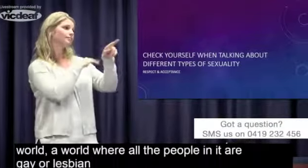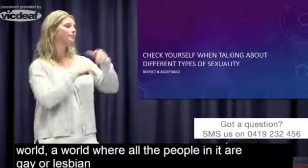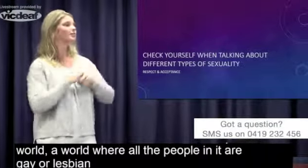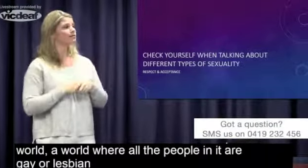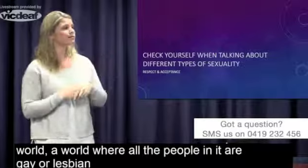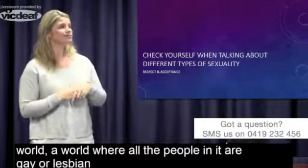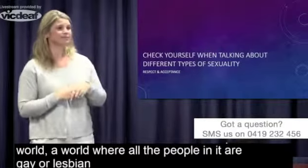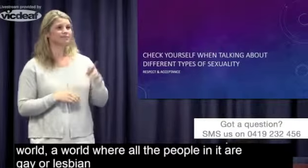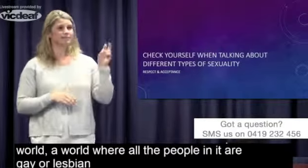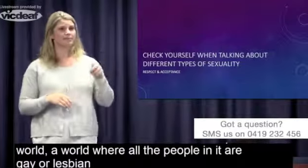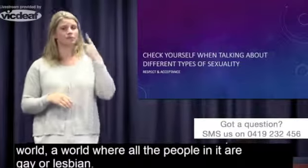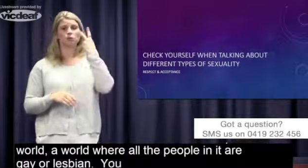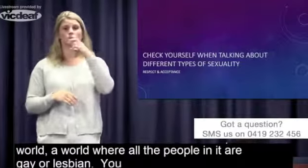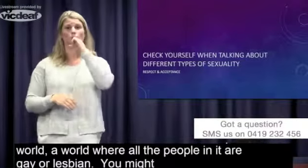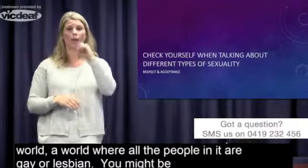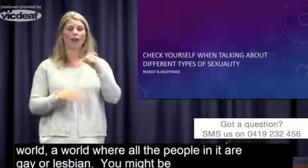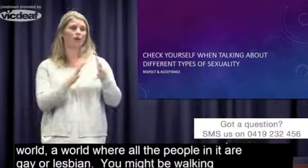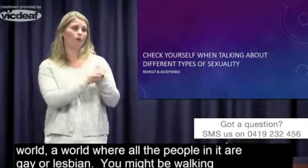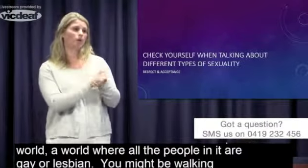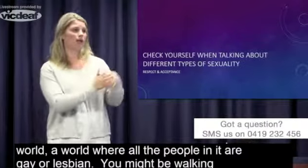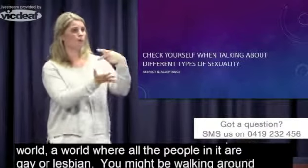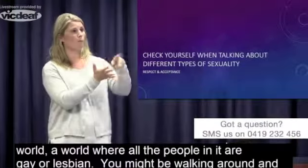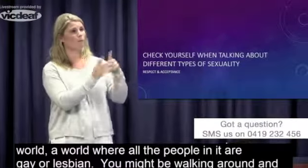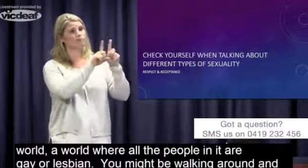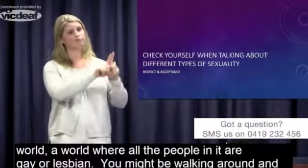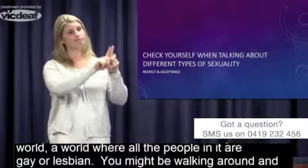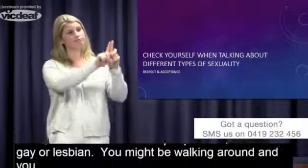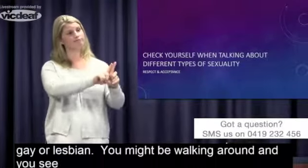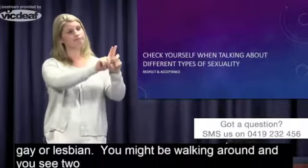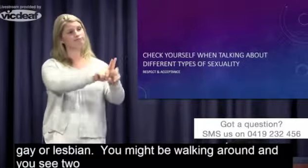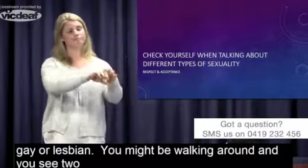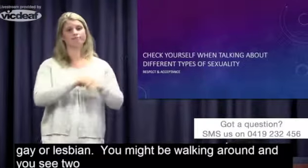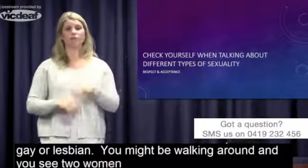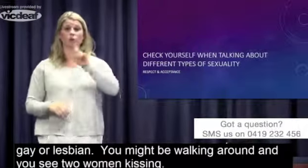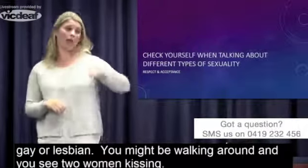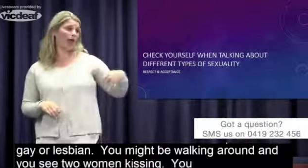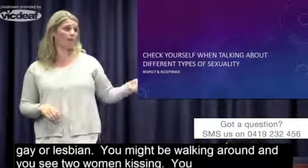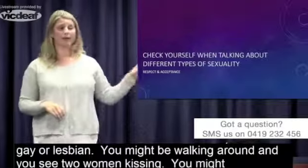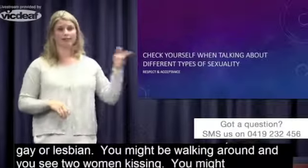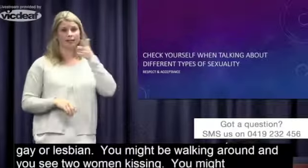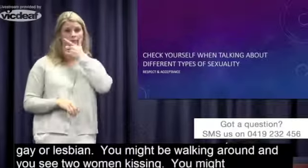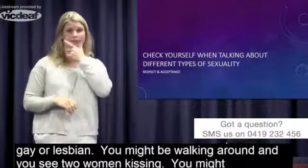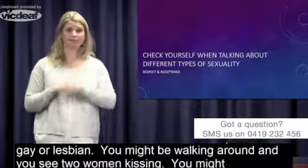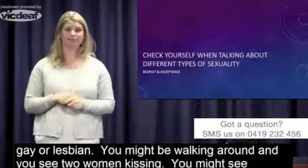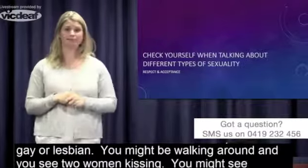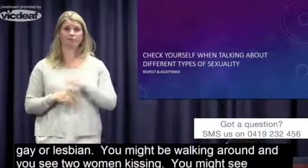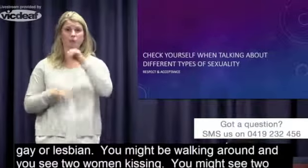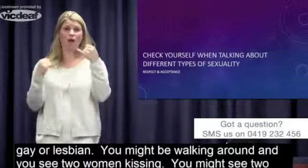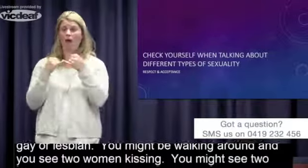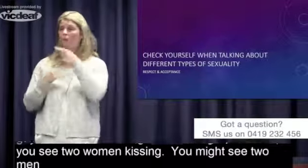You might be walking around and you see two women kissing. You might see two men walking together down the street holding hands.